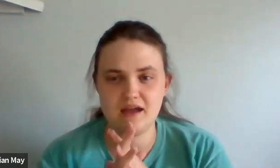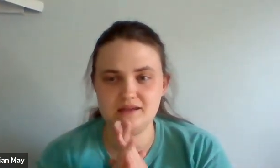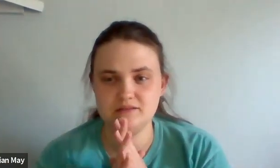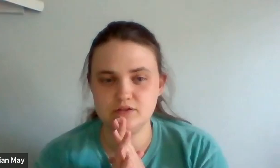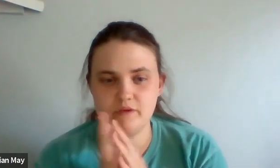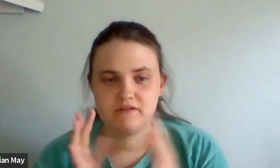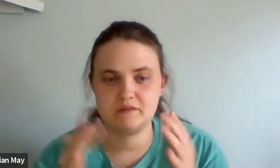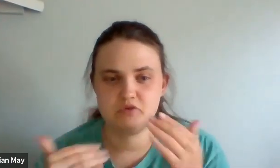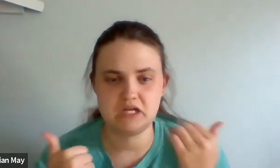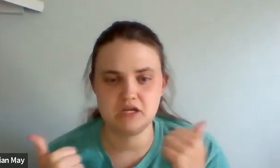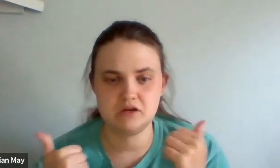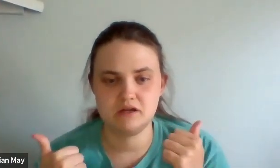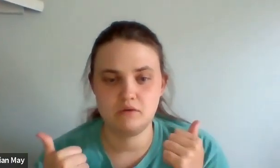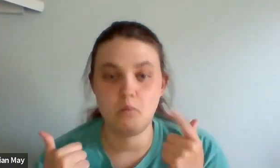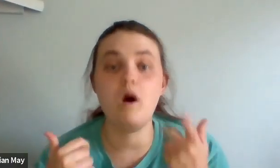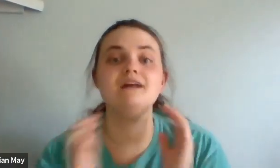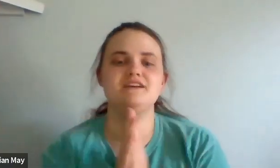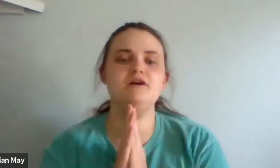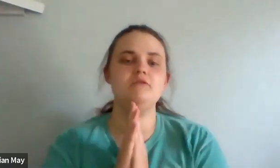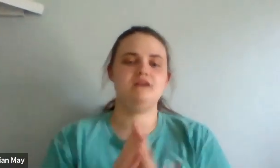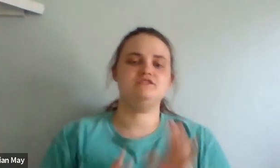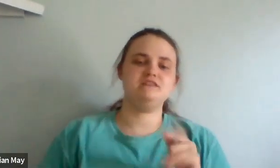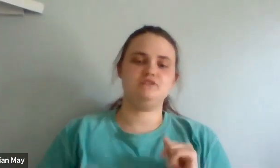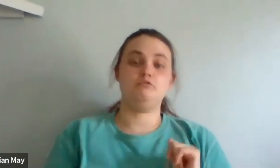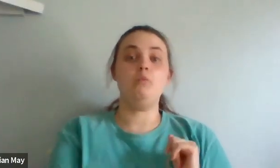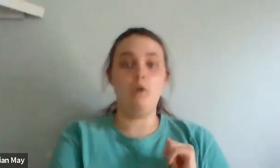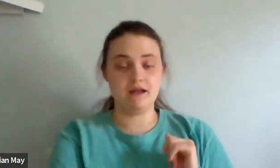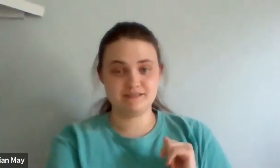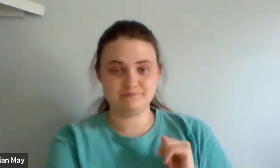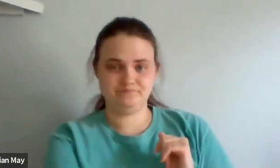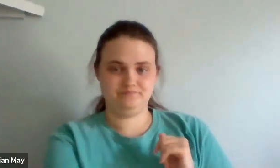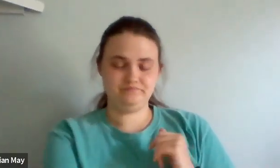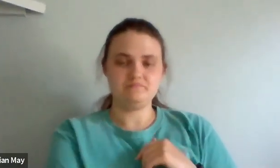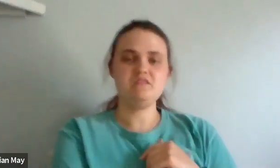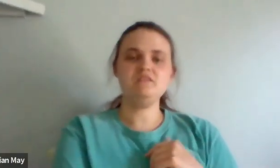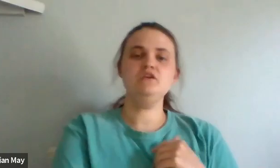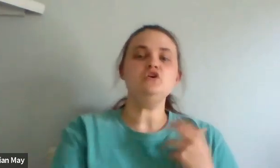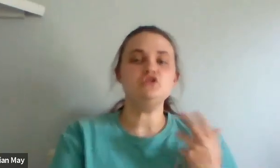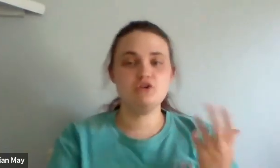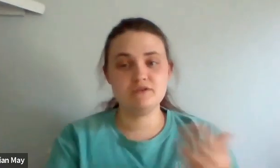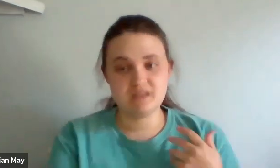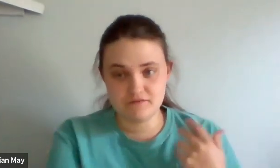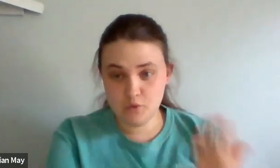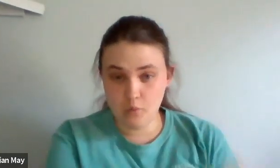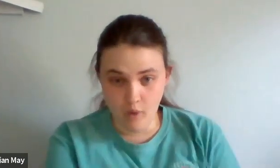that? Or are we feeling pretty good? Want. Oh, okay. So that's a good one. Want. So the sign for